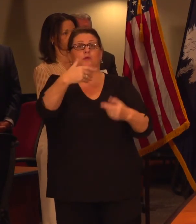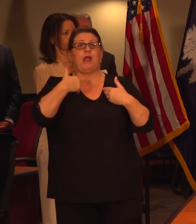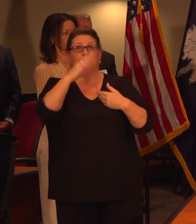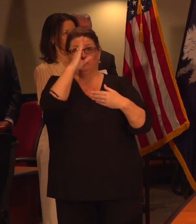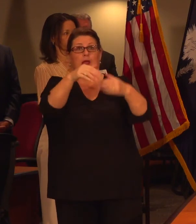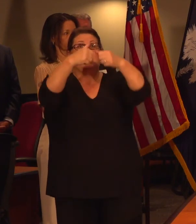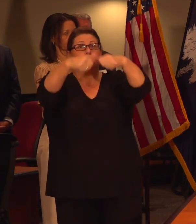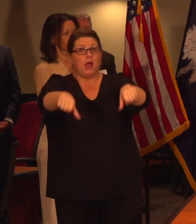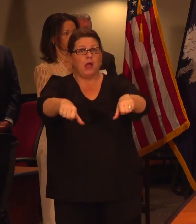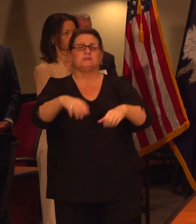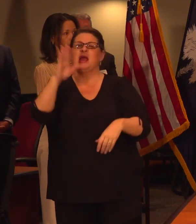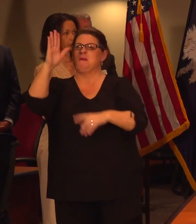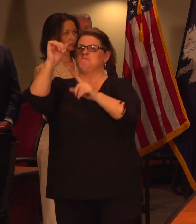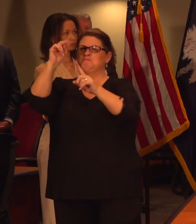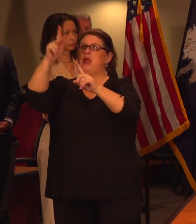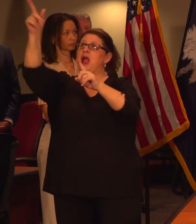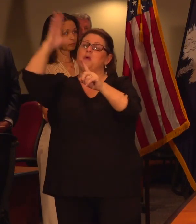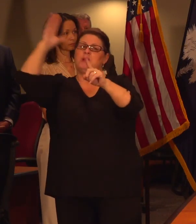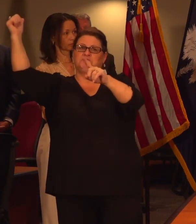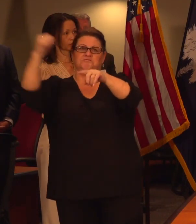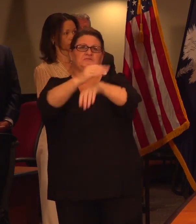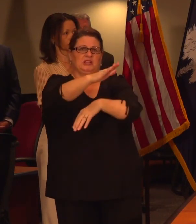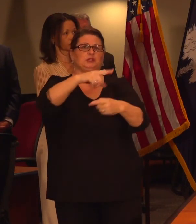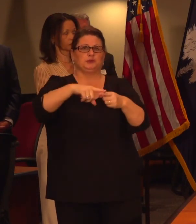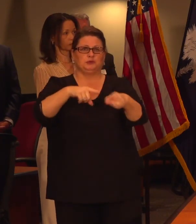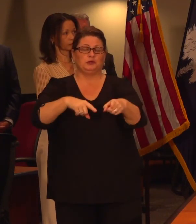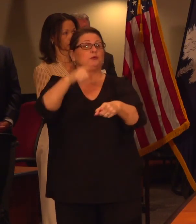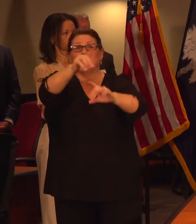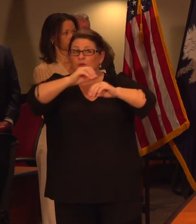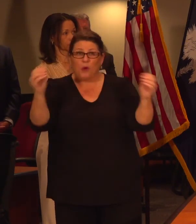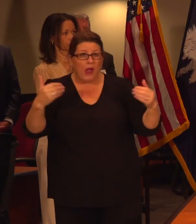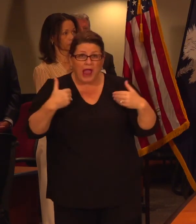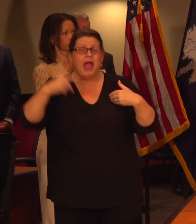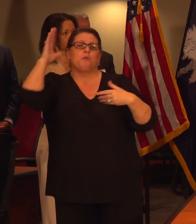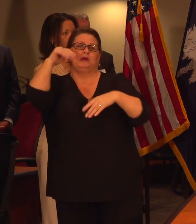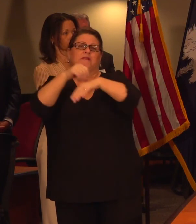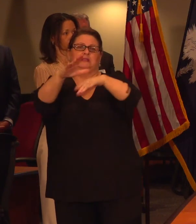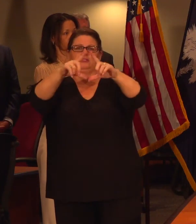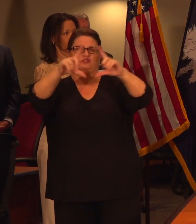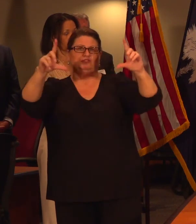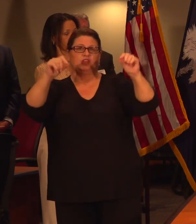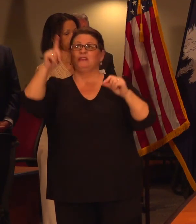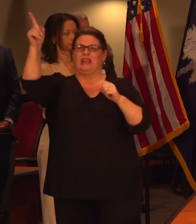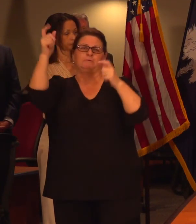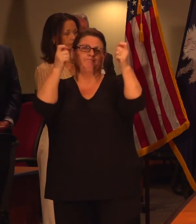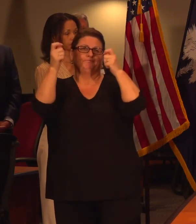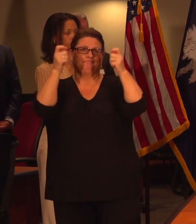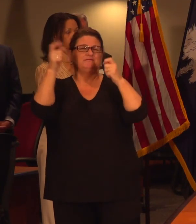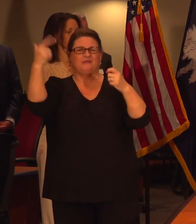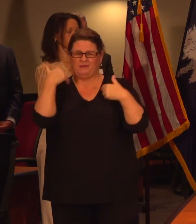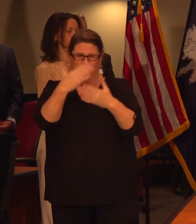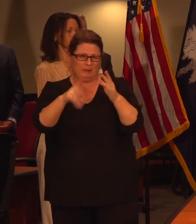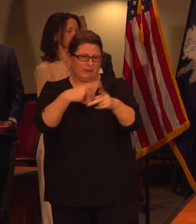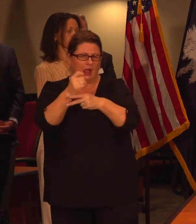account. If you don't have one, you're going to they'll have to send you a check. That's going to take a little while. All of those things are being handled. There were some restrictions